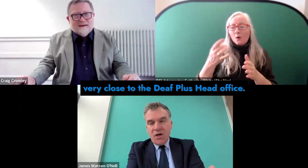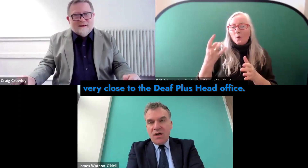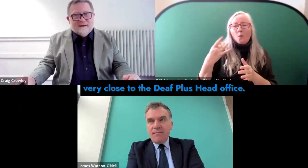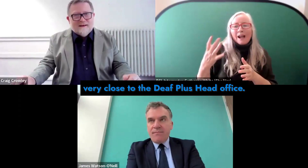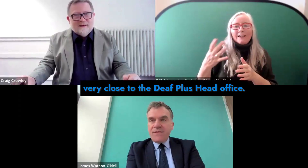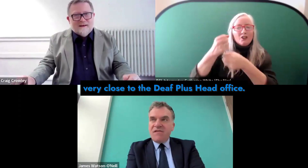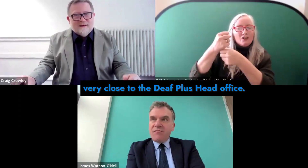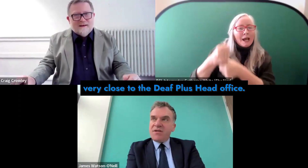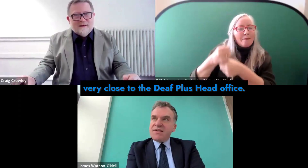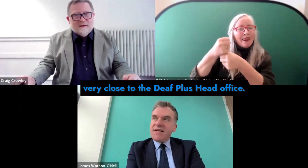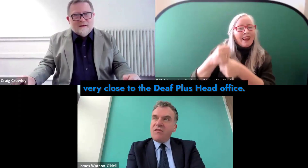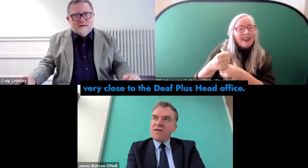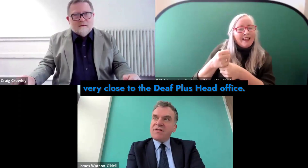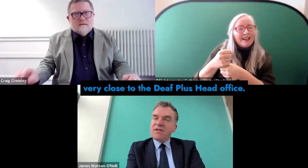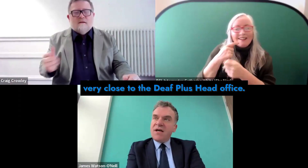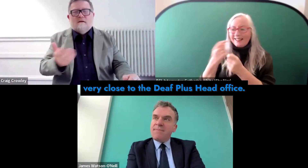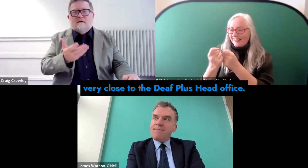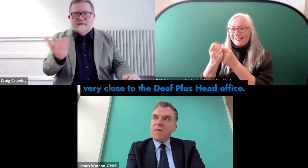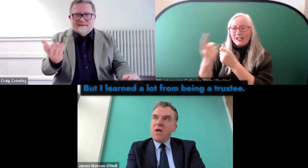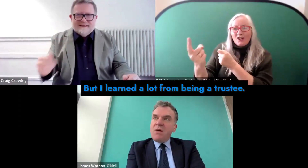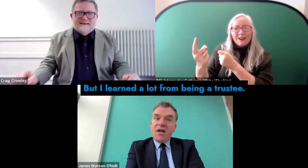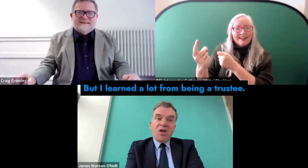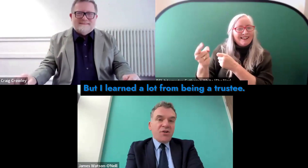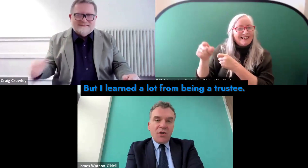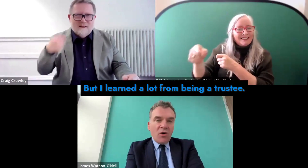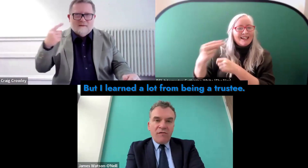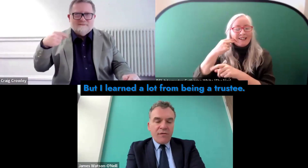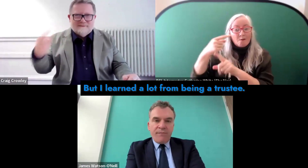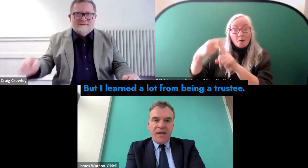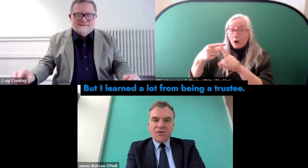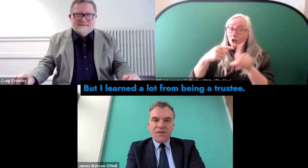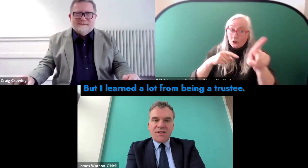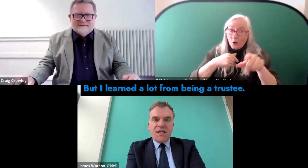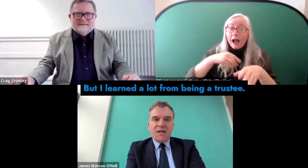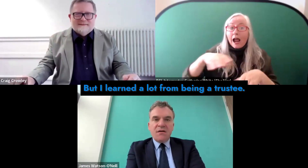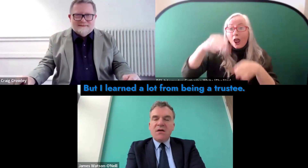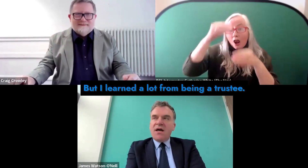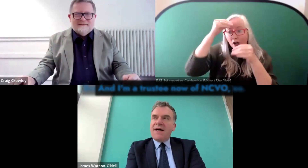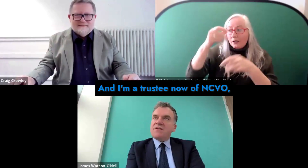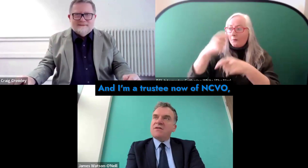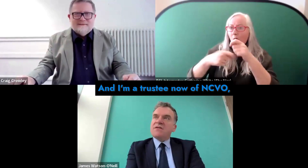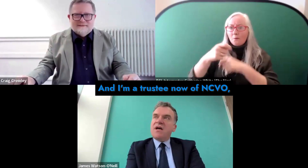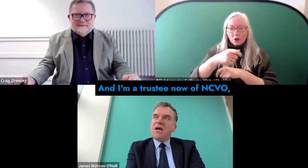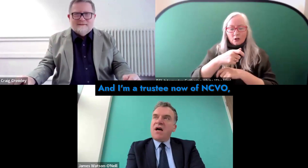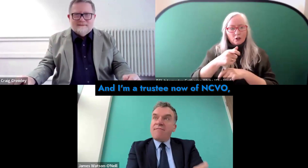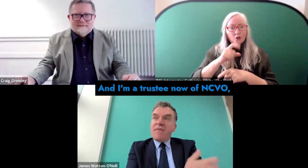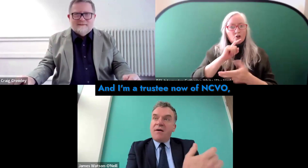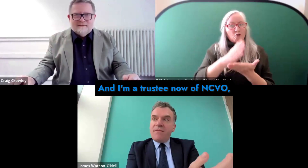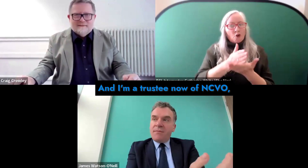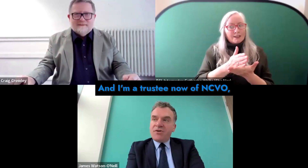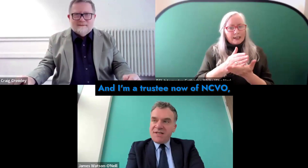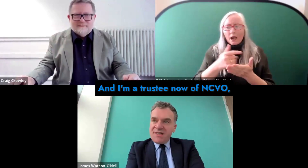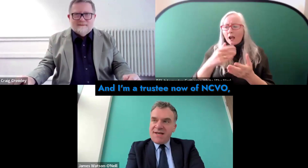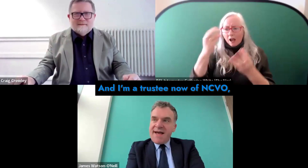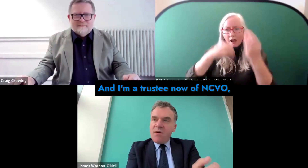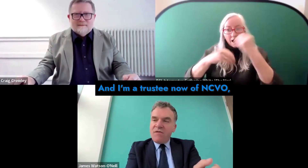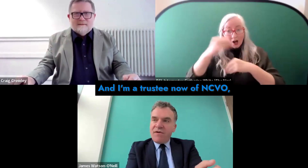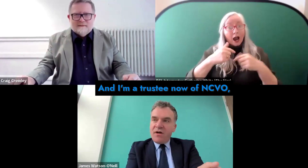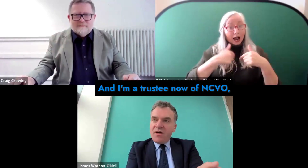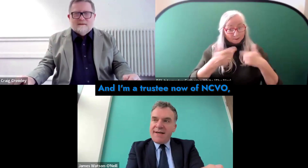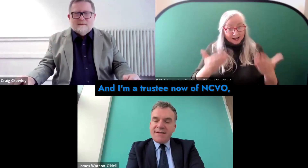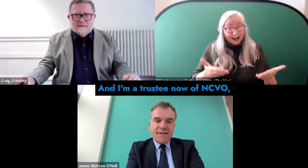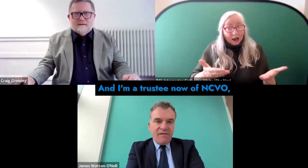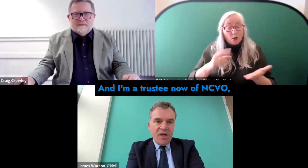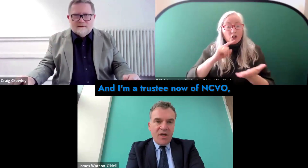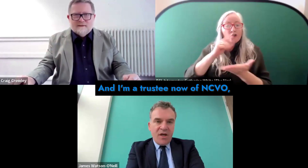to Deaf Plus's head office. But I learned a lot from being a trustee. And I'm a trustee now